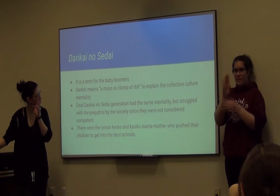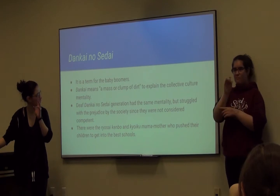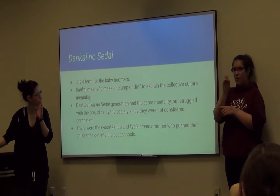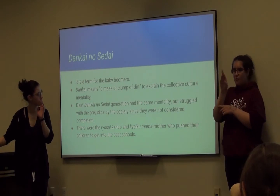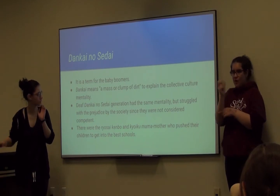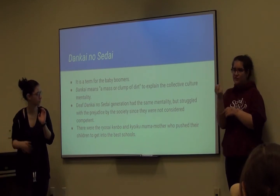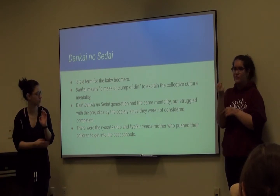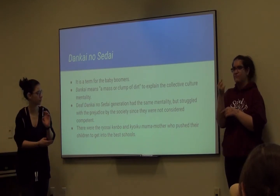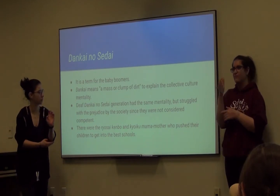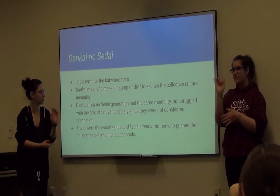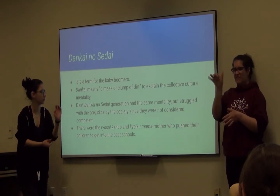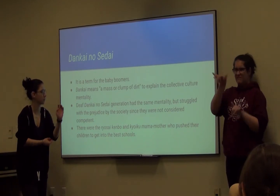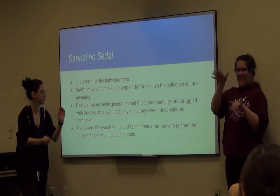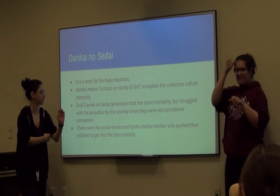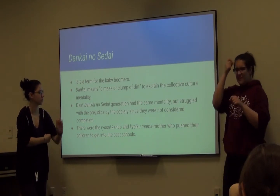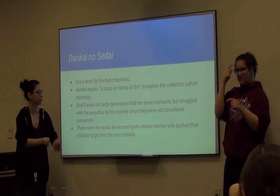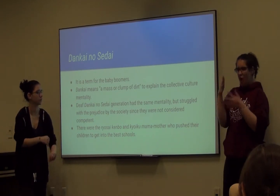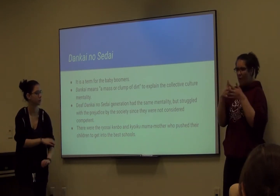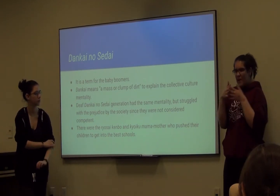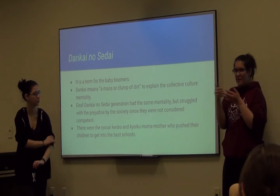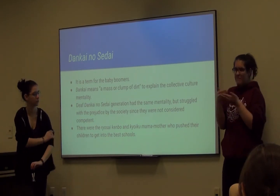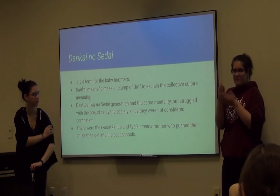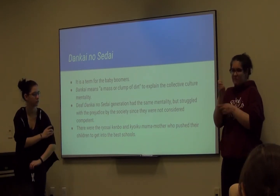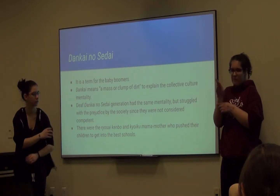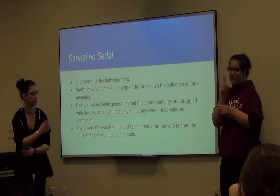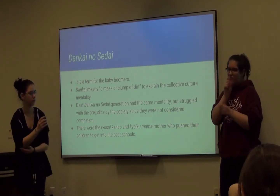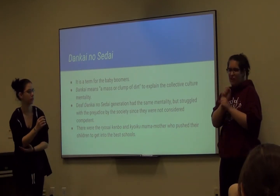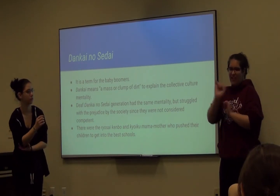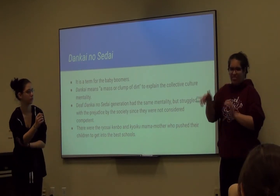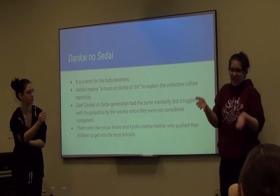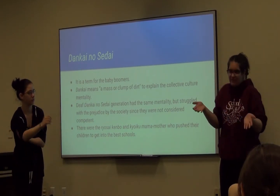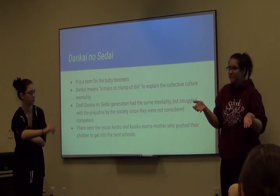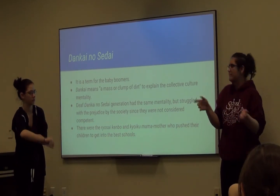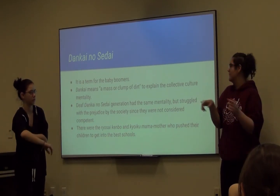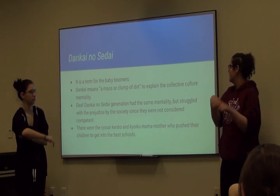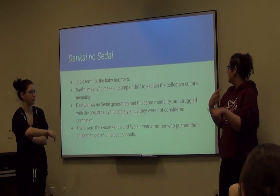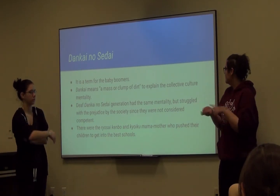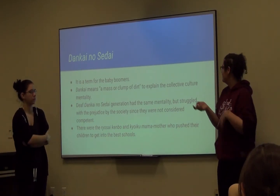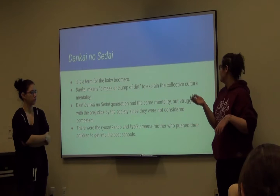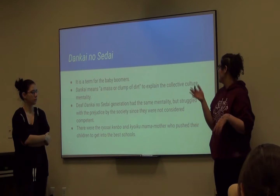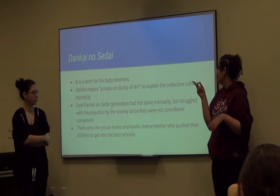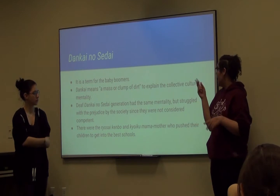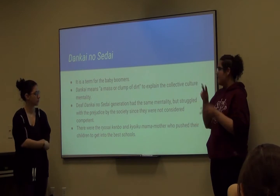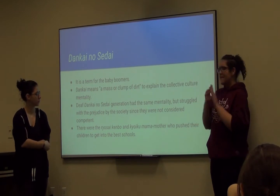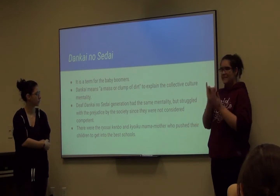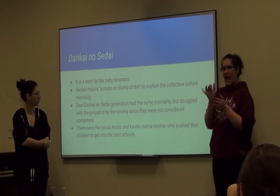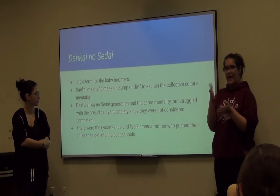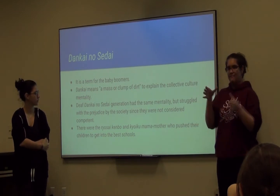And that's another name for the baby boomer generation. You know, like the Americans have baby boomers, so this is kind of similar to